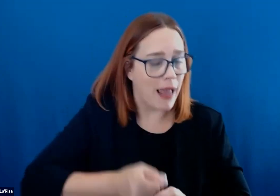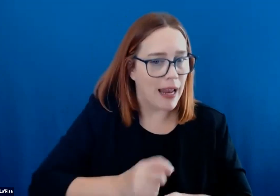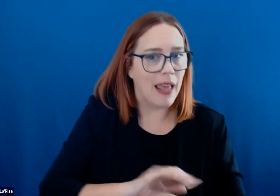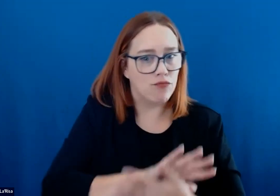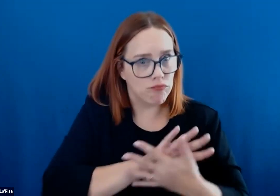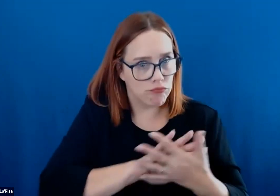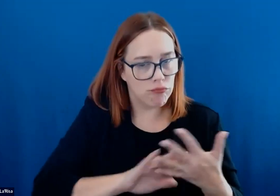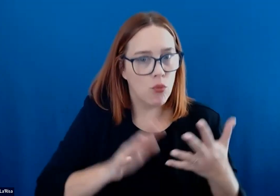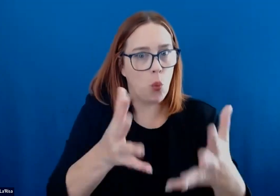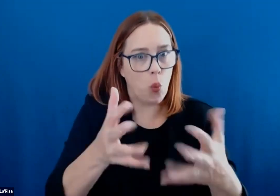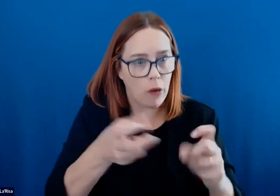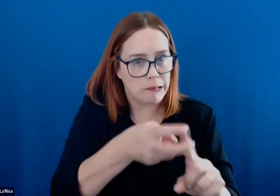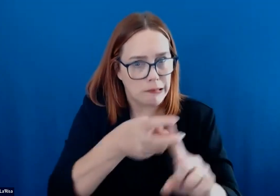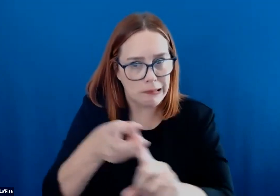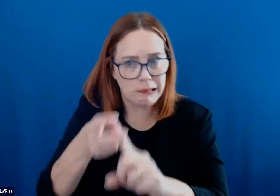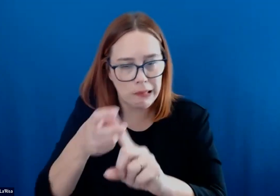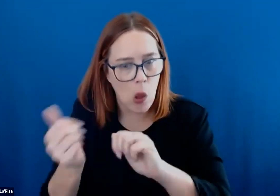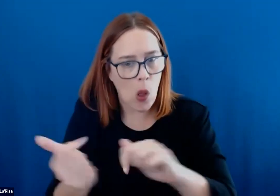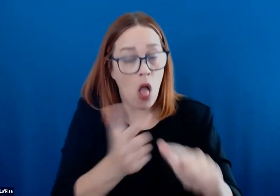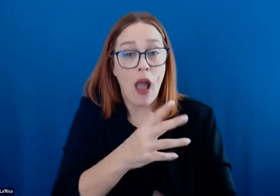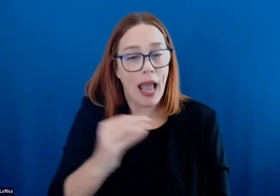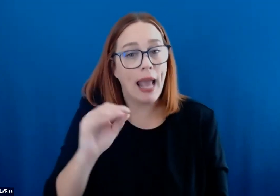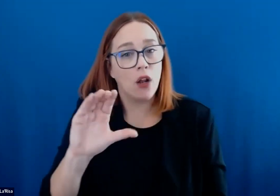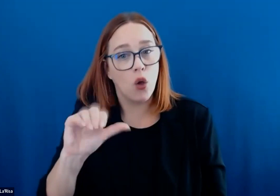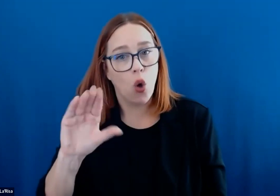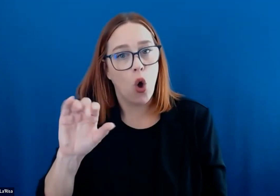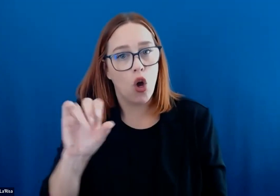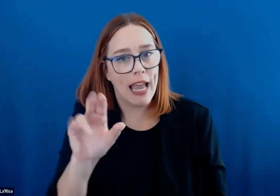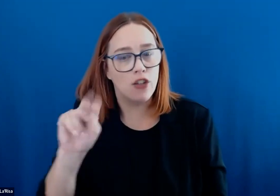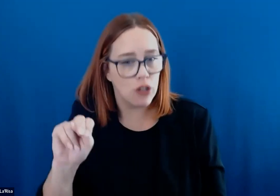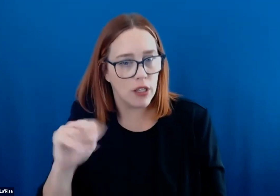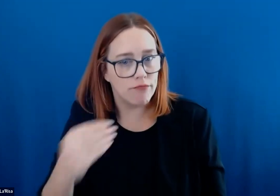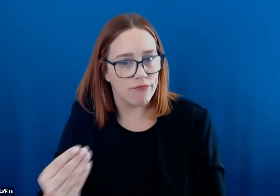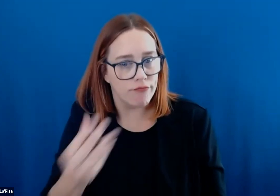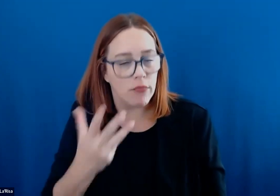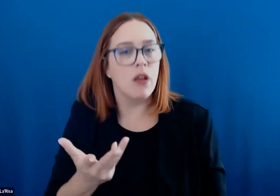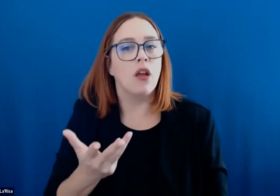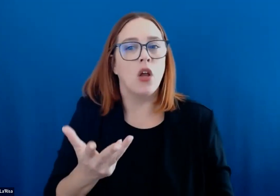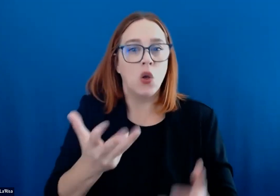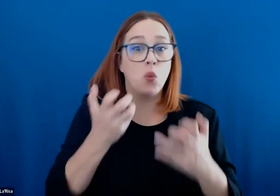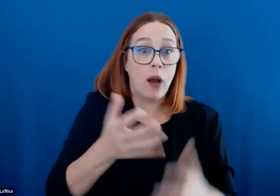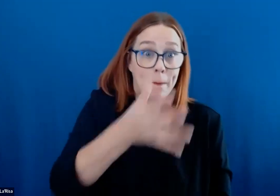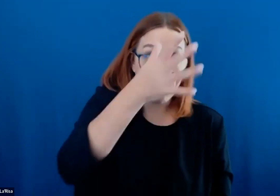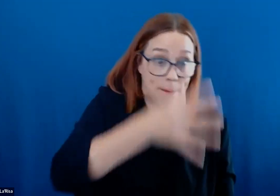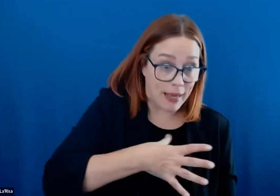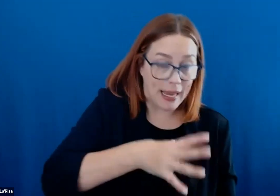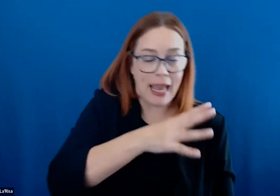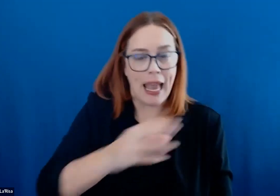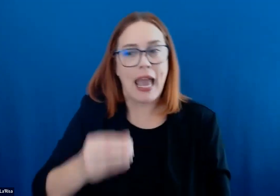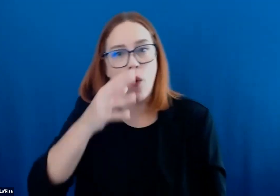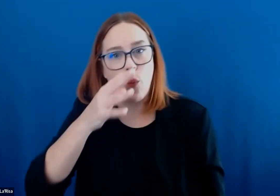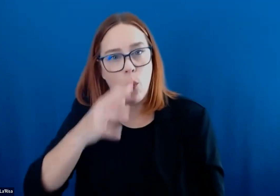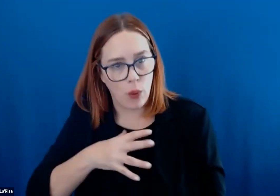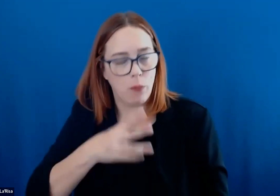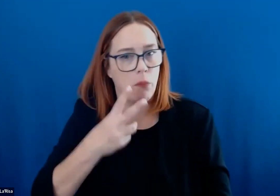and Caucasians. So we want men and we want women. So that's how